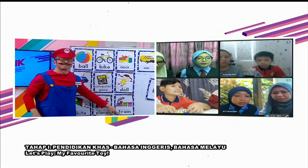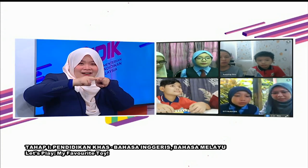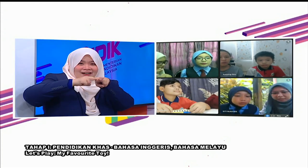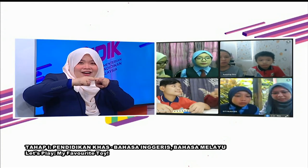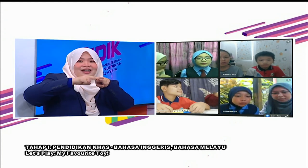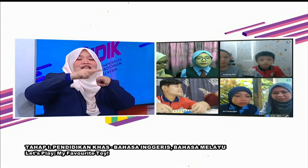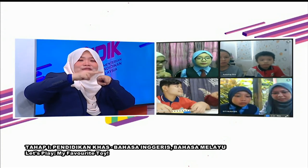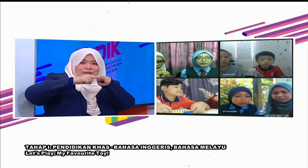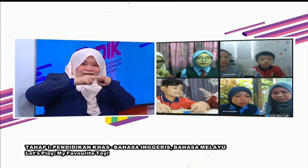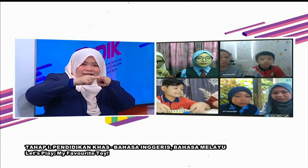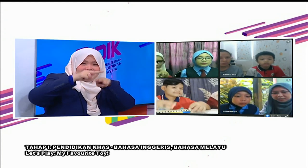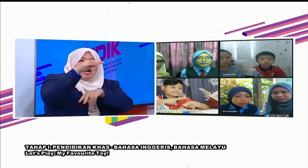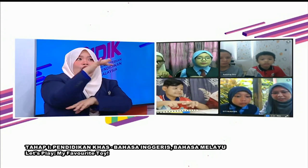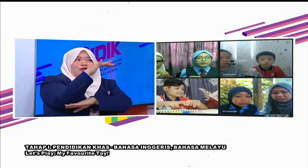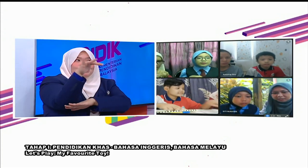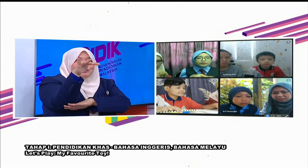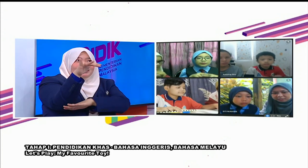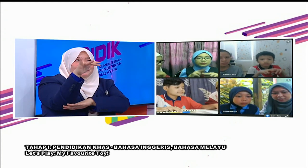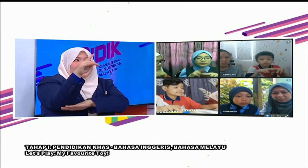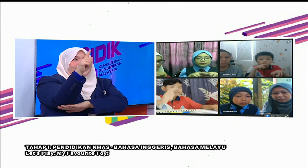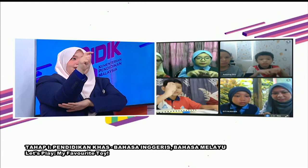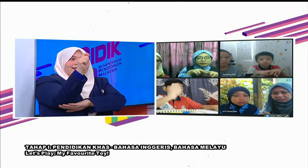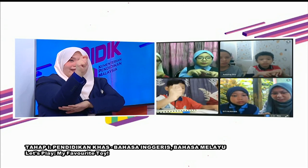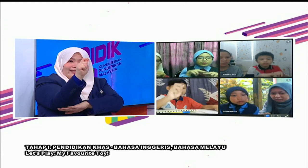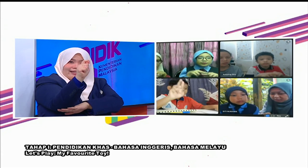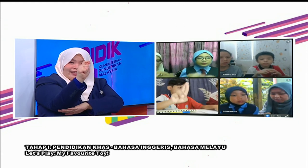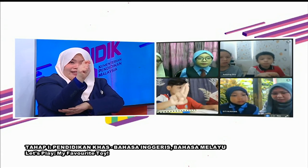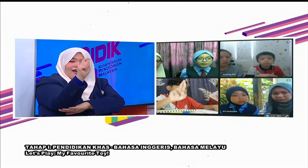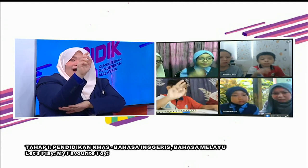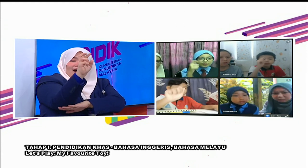Train. Train, how to spell train?